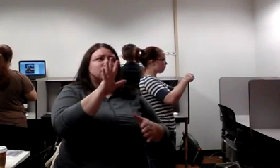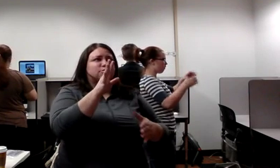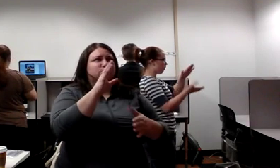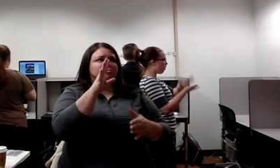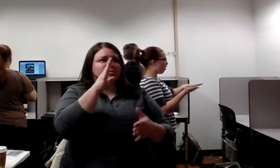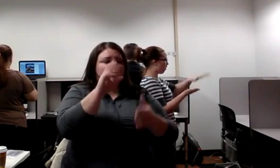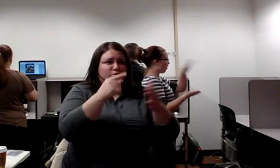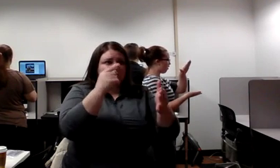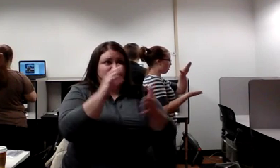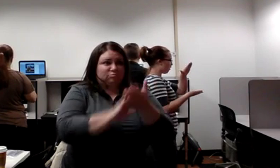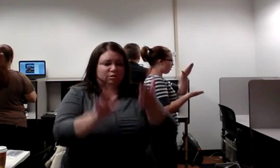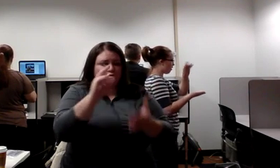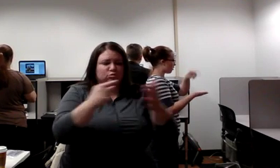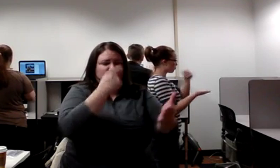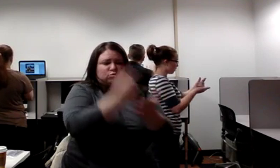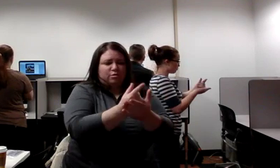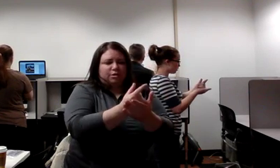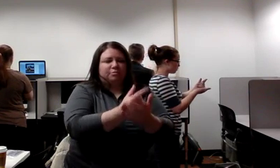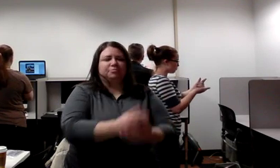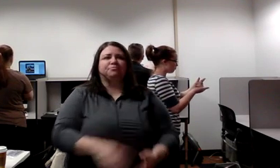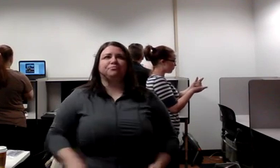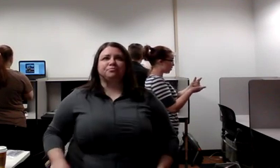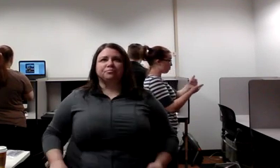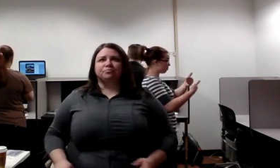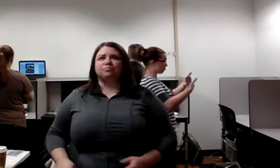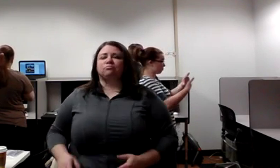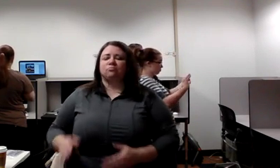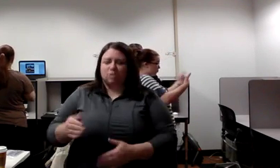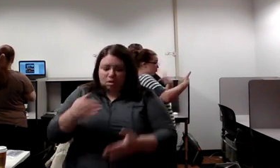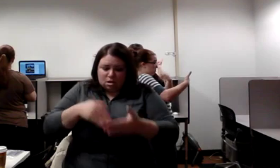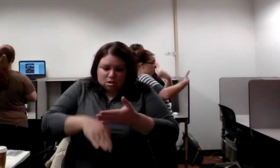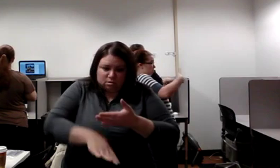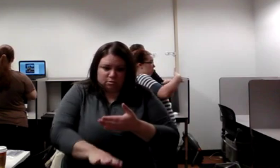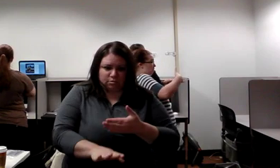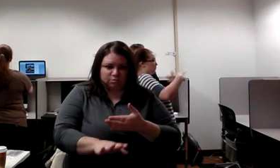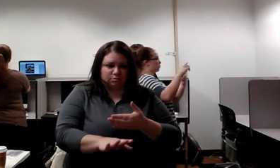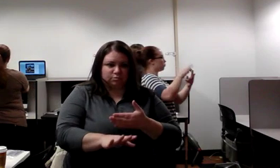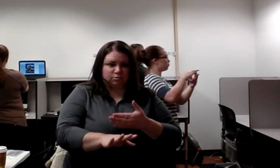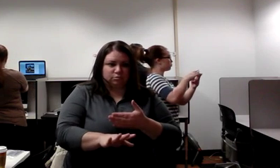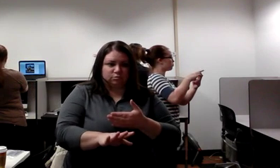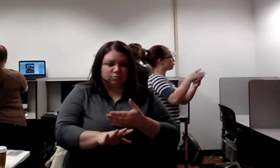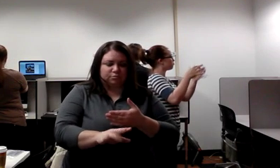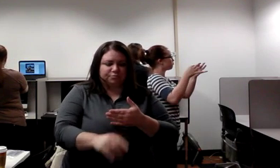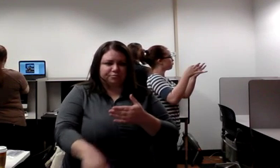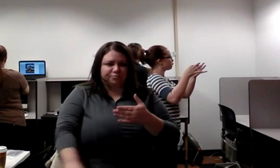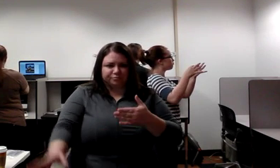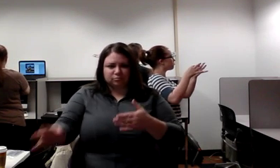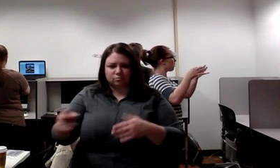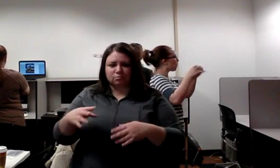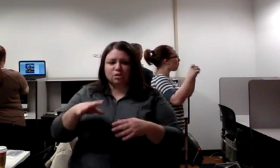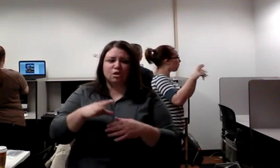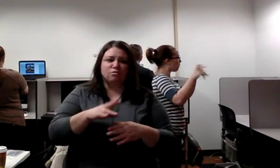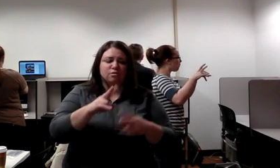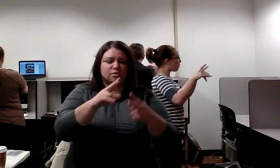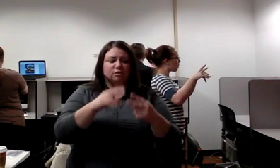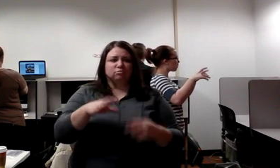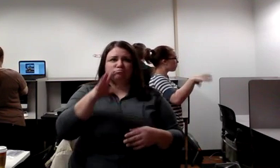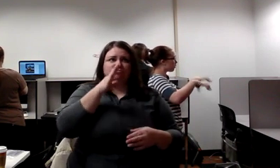wife. Except that when I popped out, they decided at the last minute that they really wanted a girl. Adoptive parent over here. So